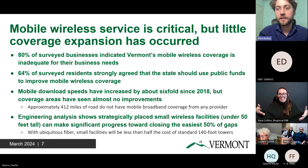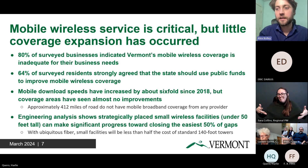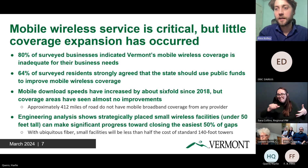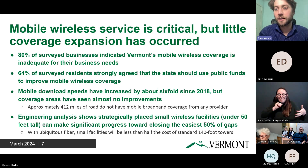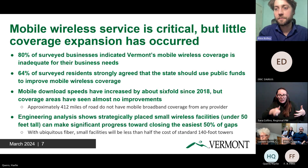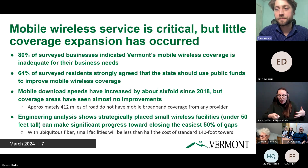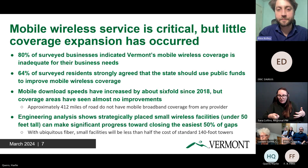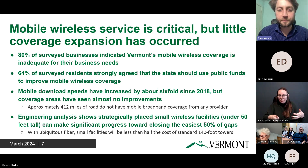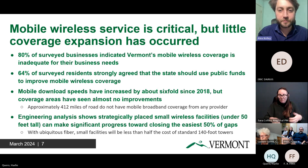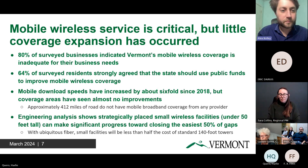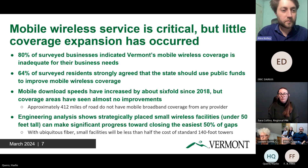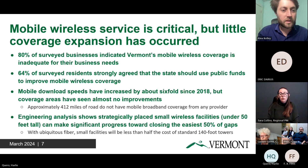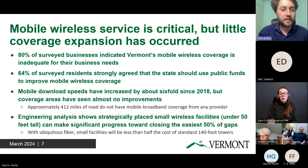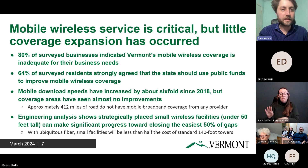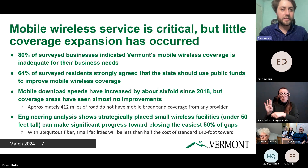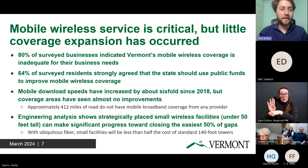coverage